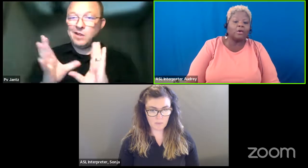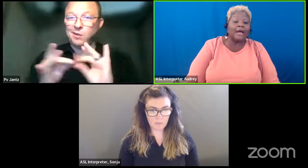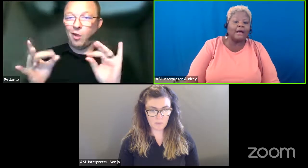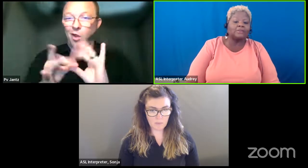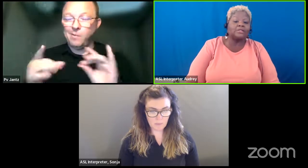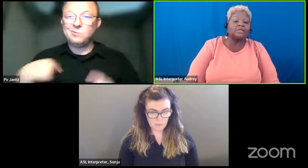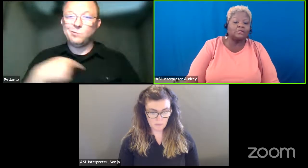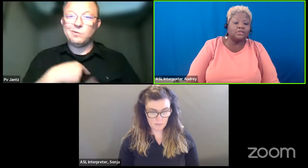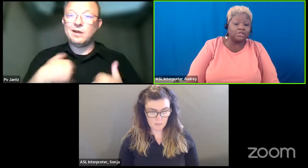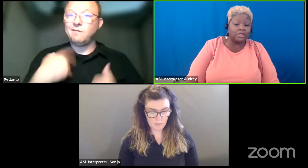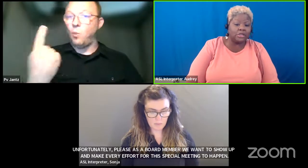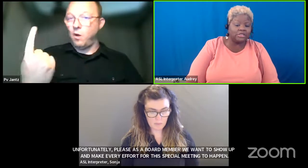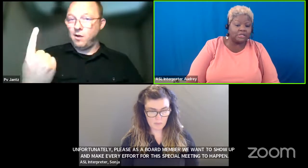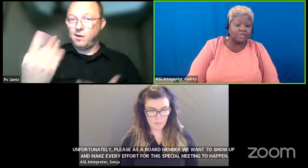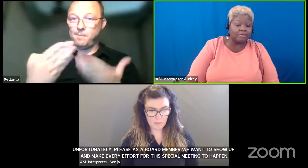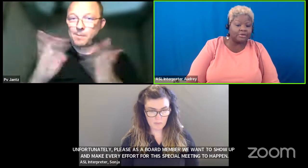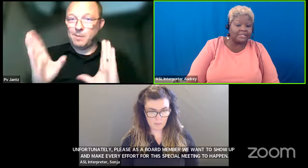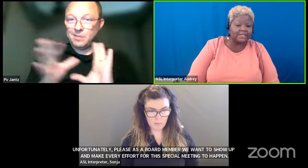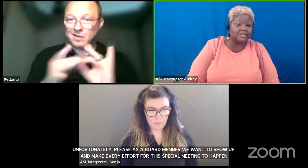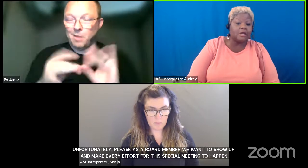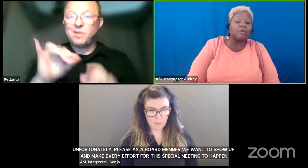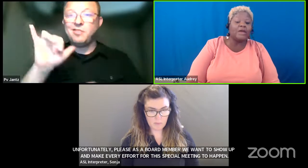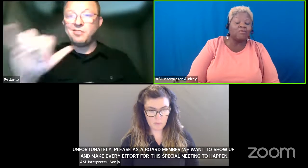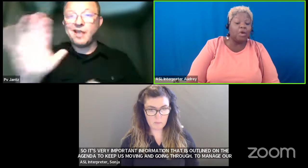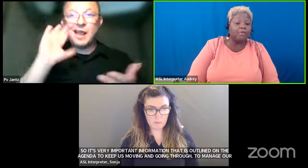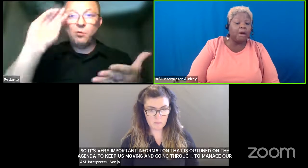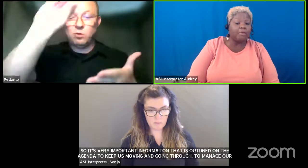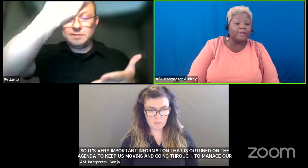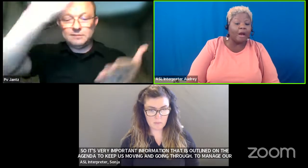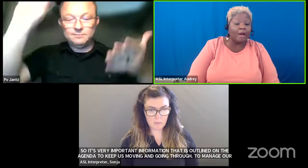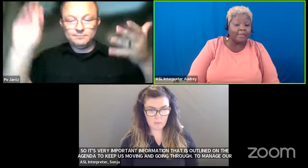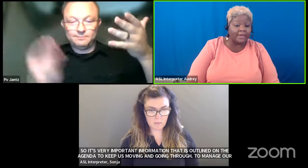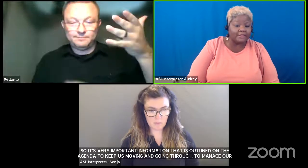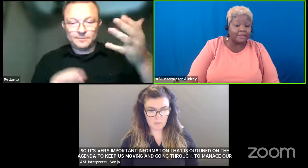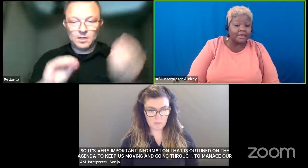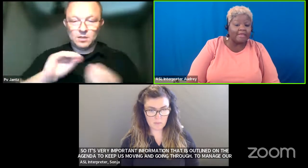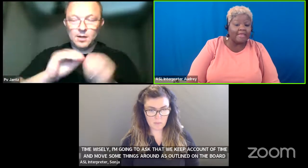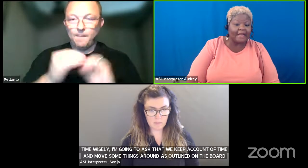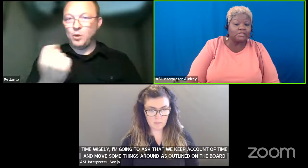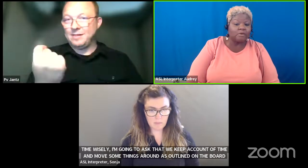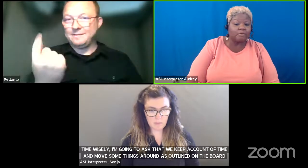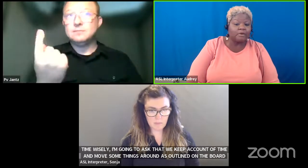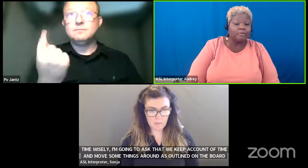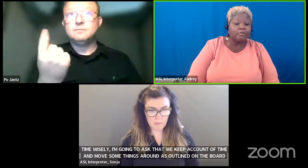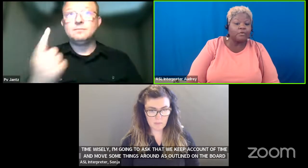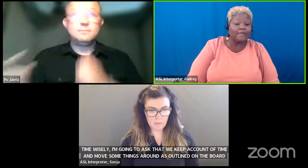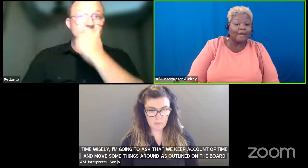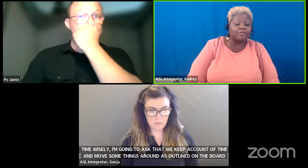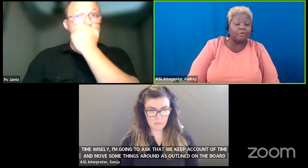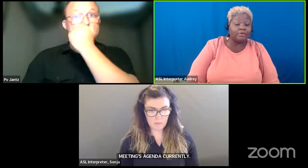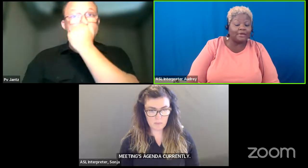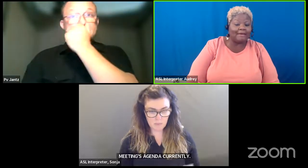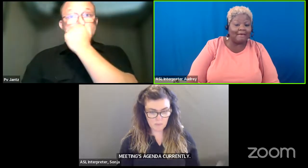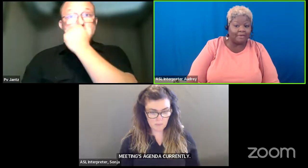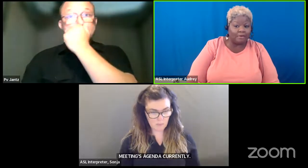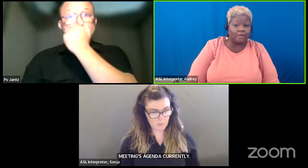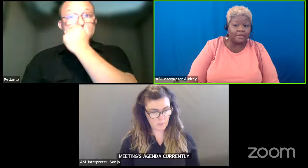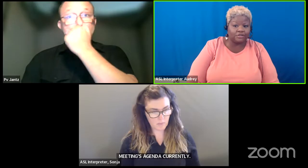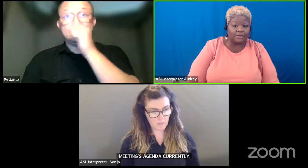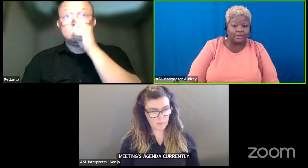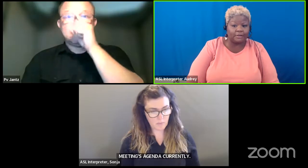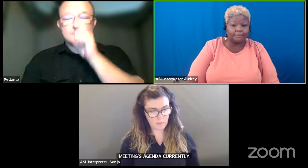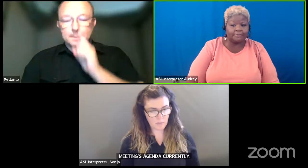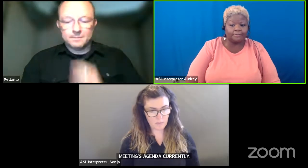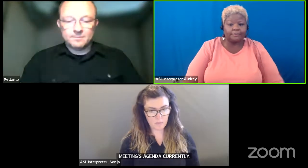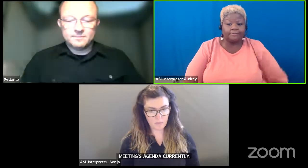We're going to go down to agenda number 6. We have 1 public comment. That is going to be moved down to number 11 on